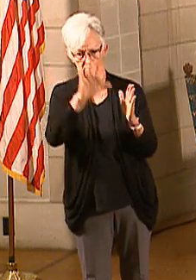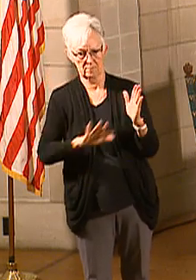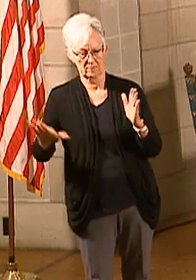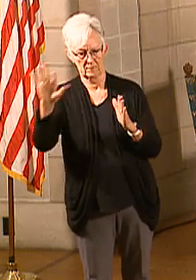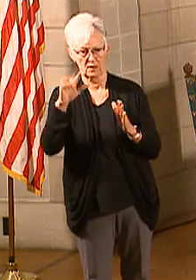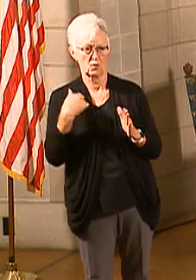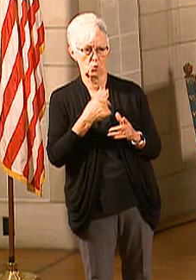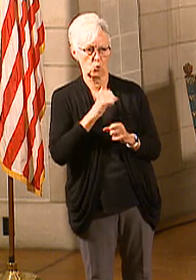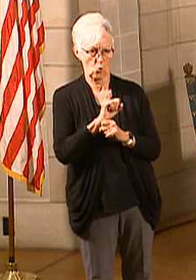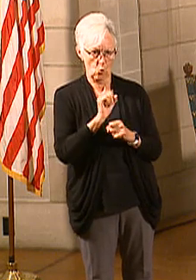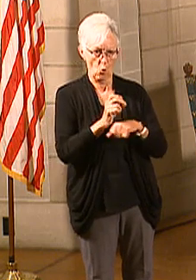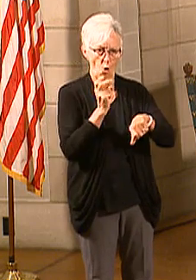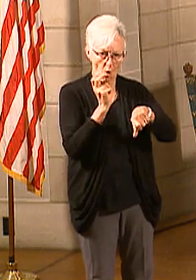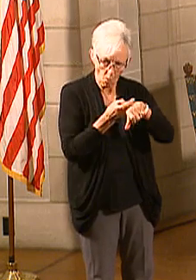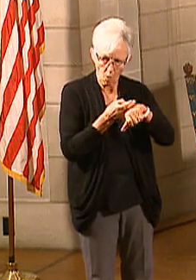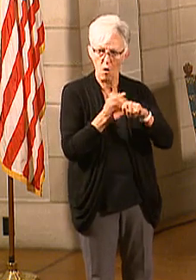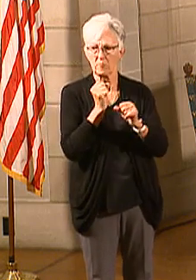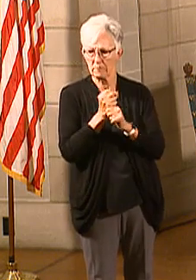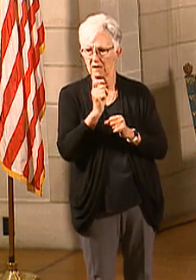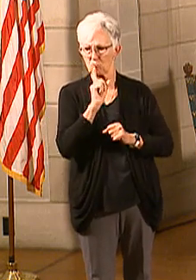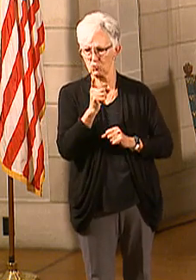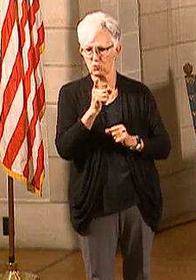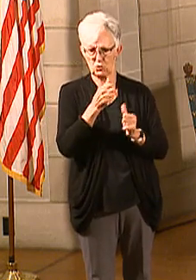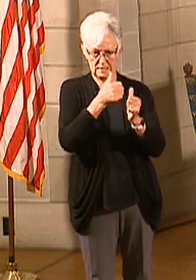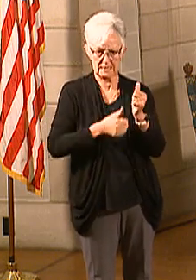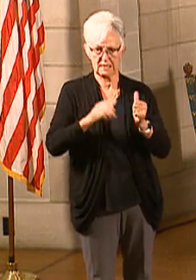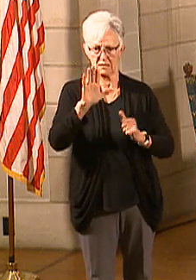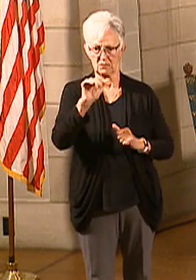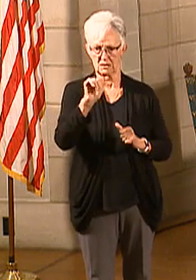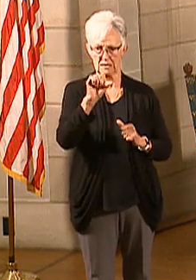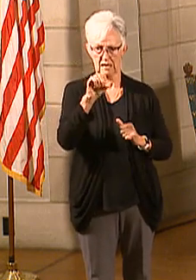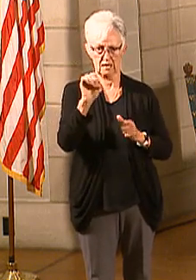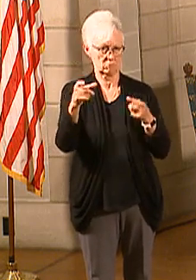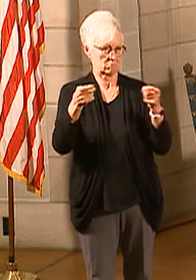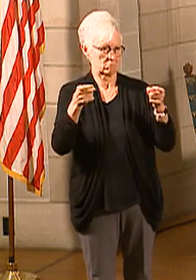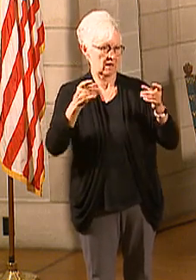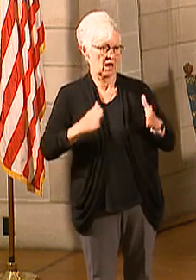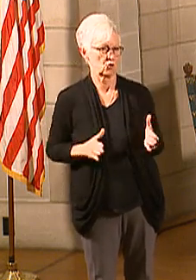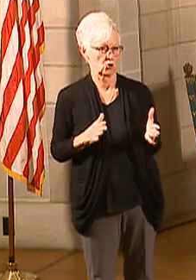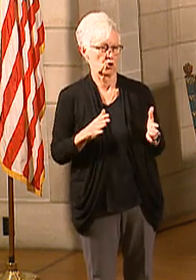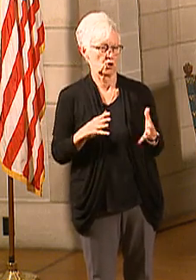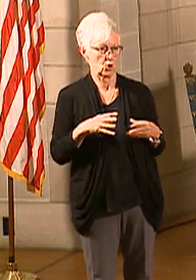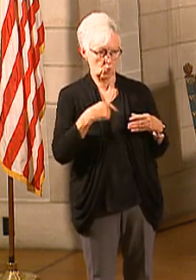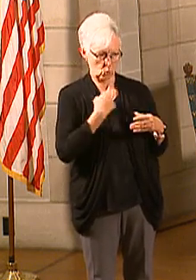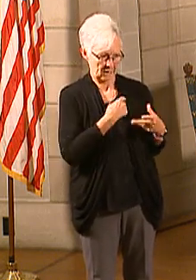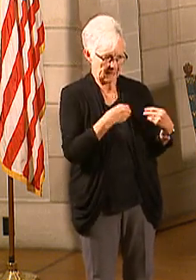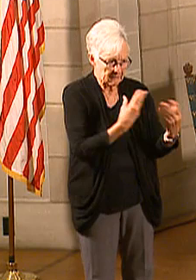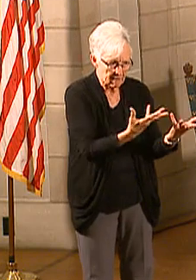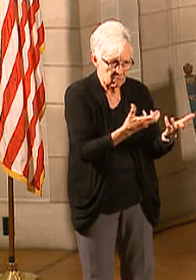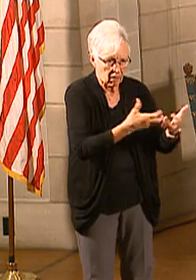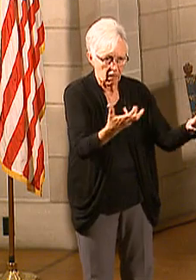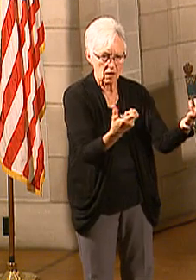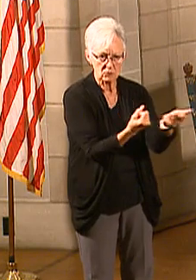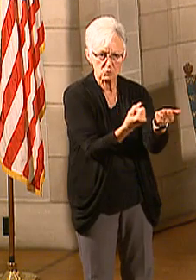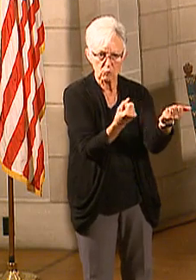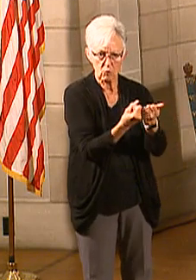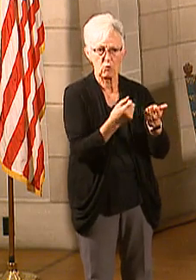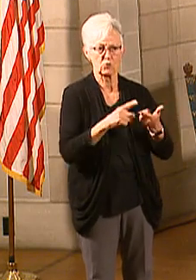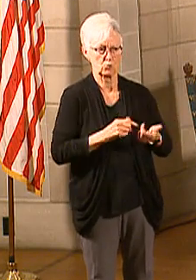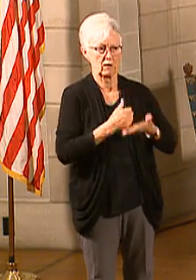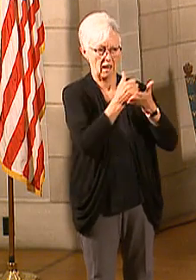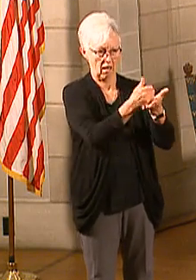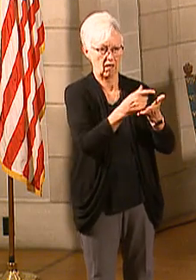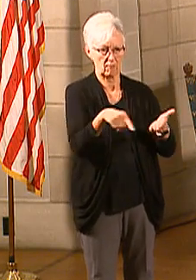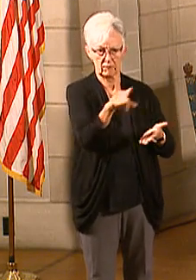those case managers are supported. And we have a lot of ancillary staff who are really trying to help out with